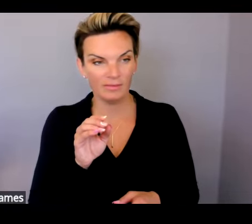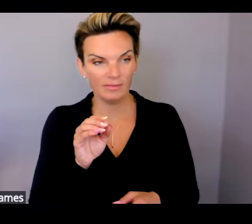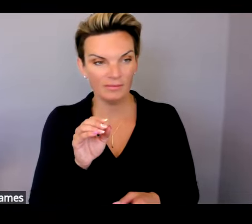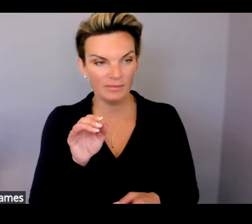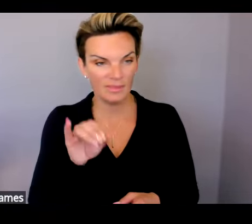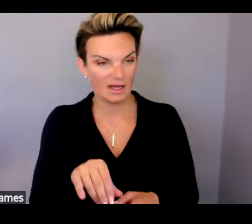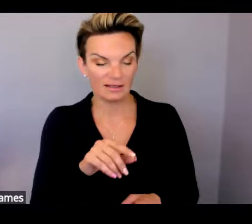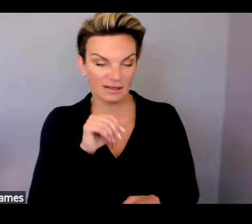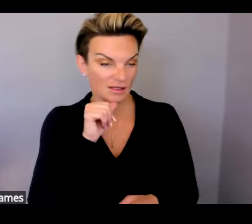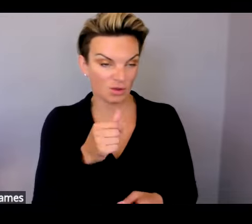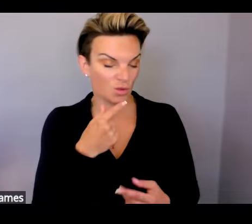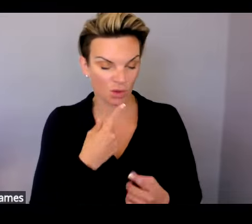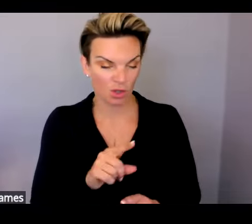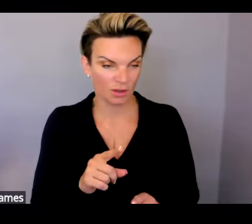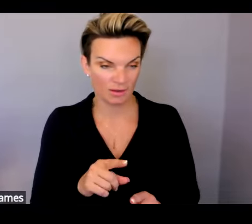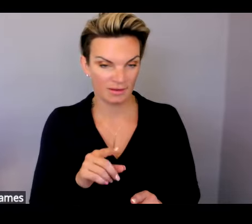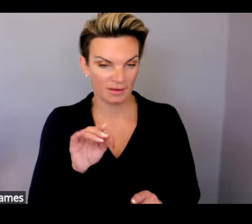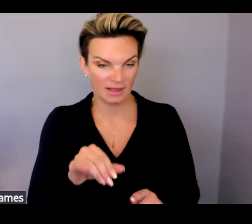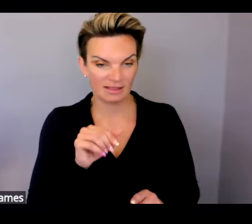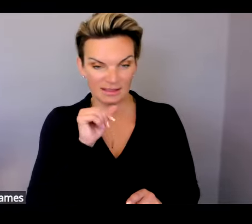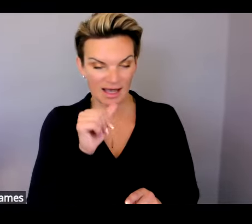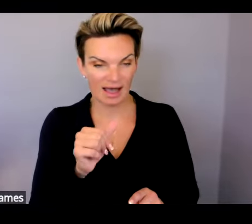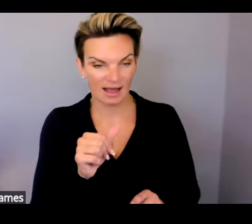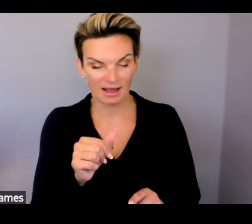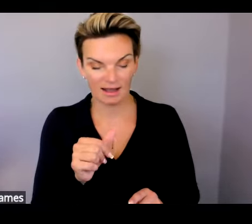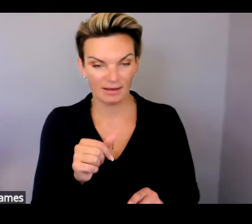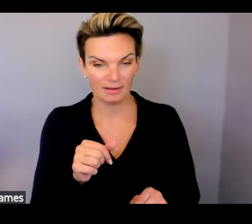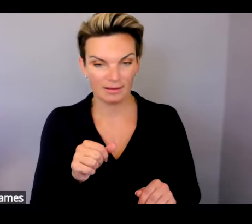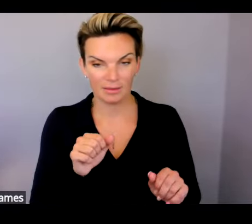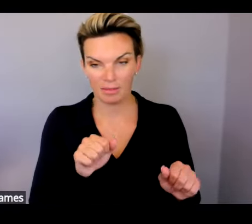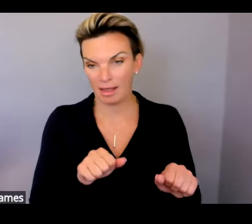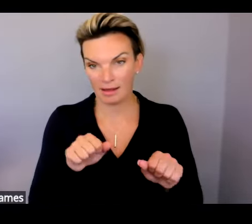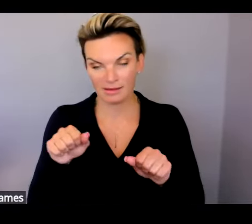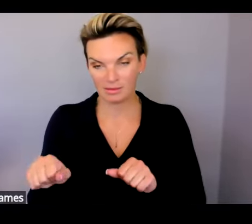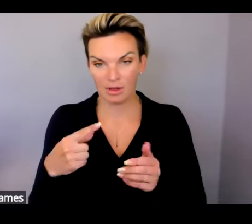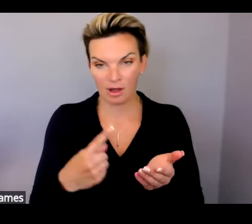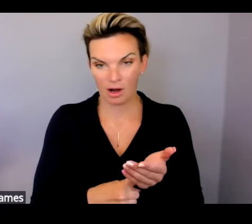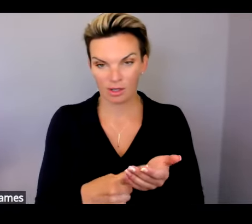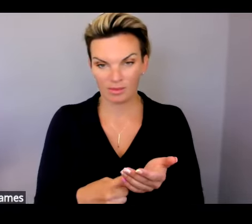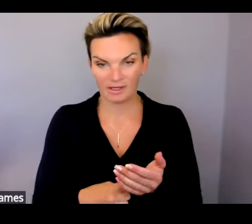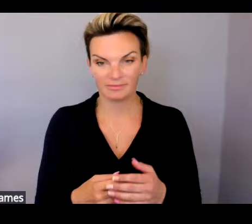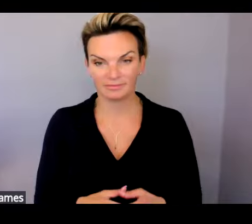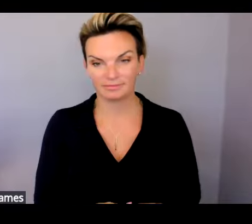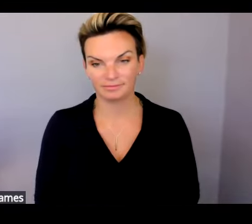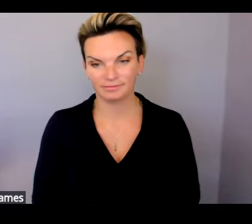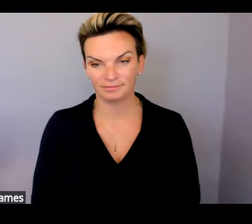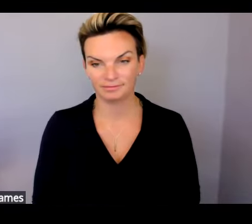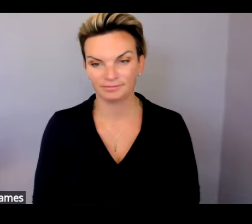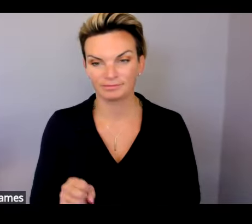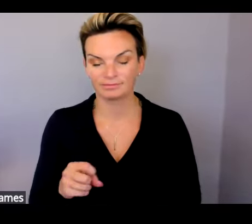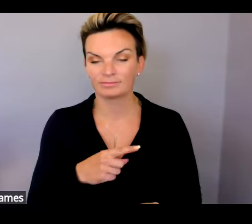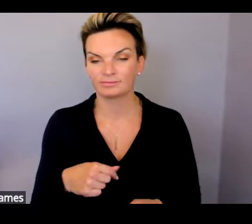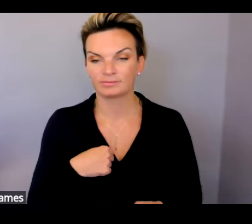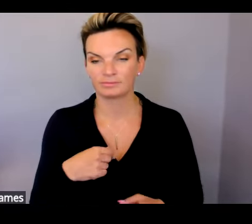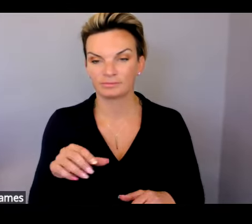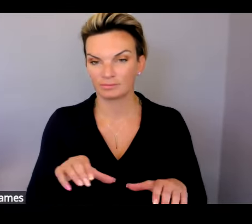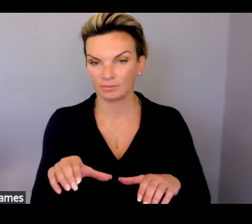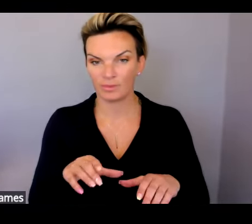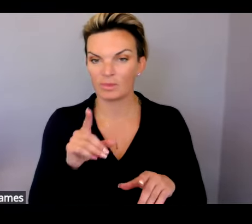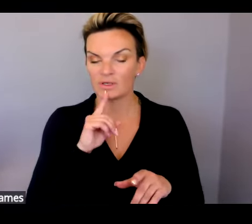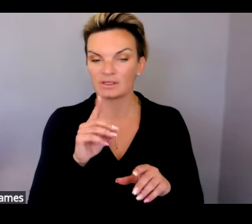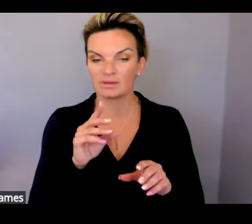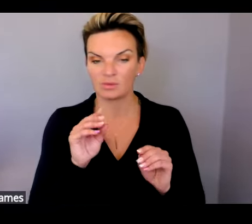doesn't work. I mean, that's not a plausible argument, I don't think. So all we're really doing is putting some